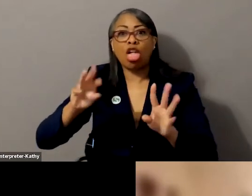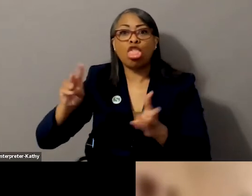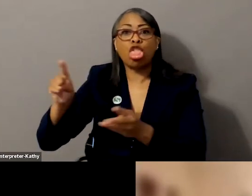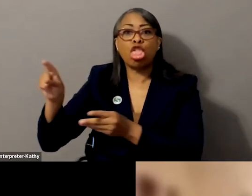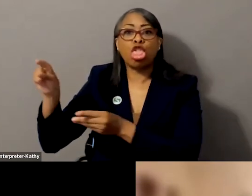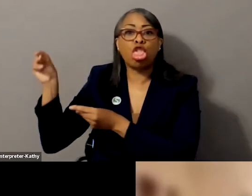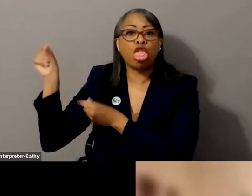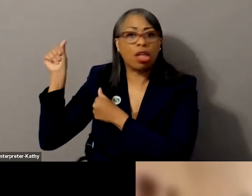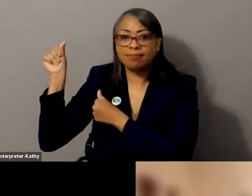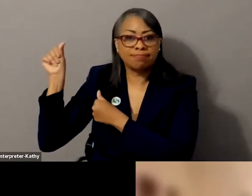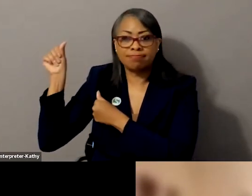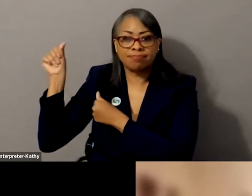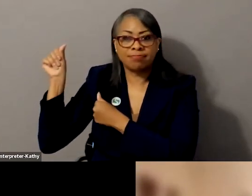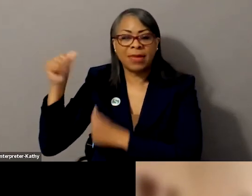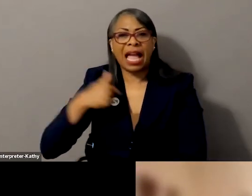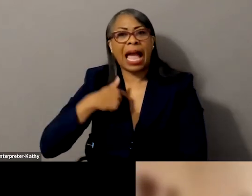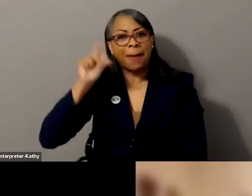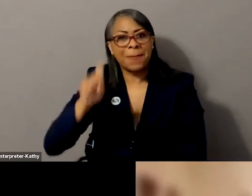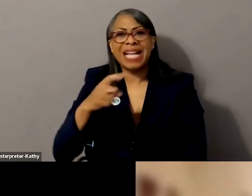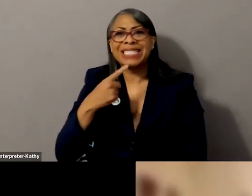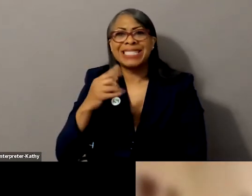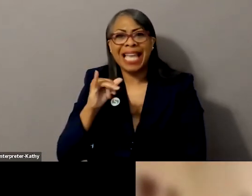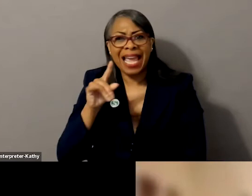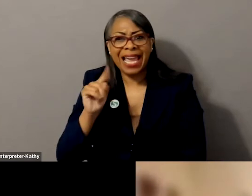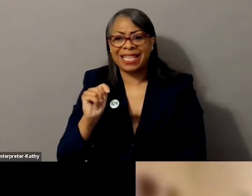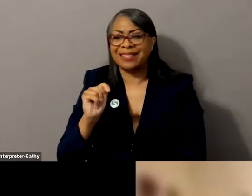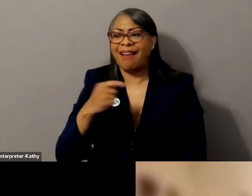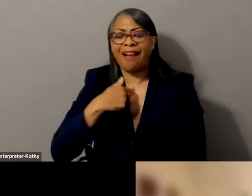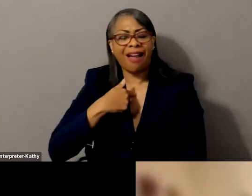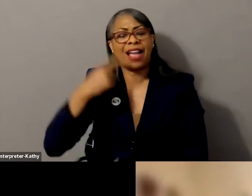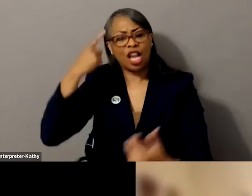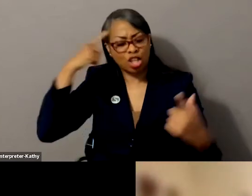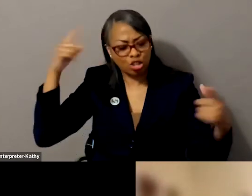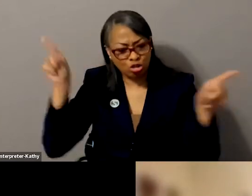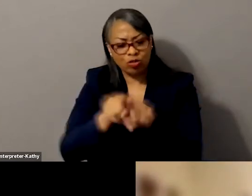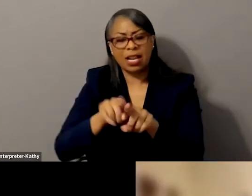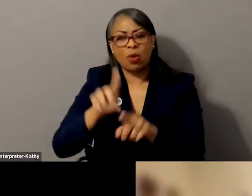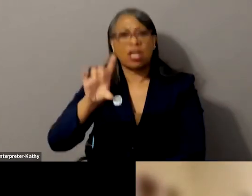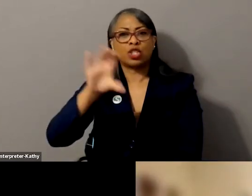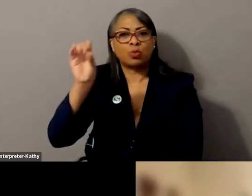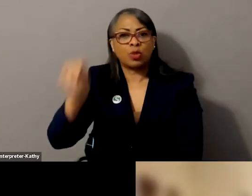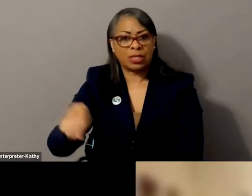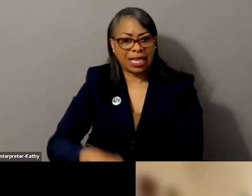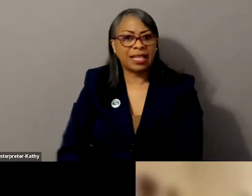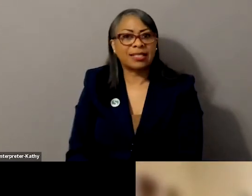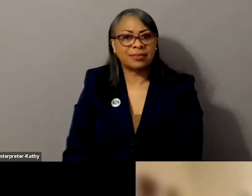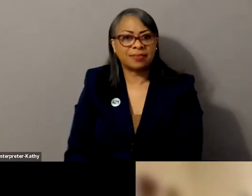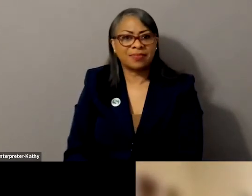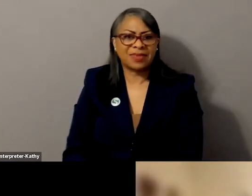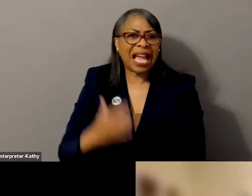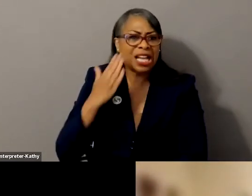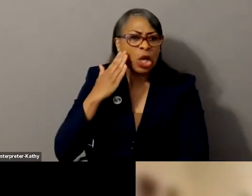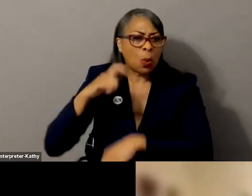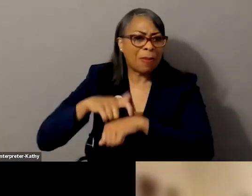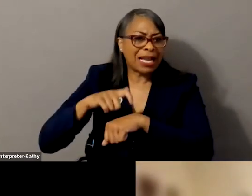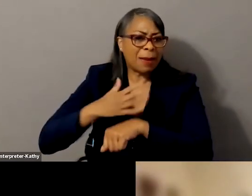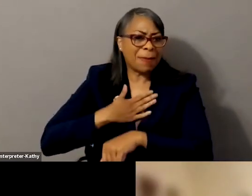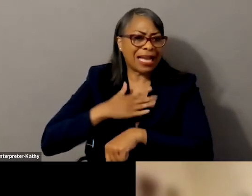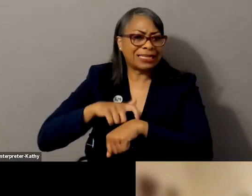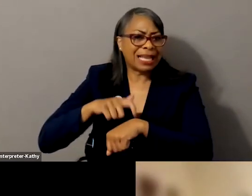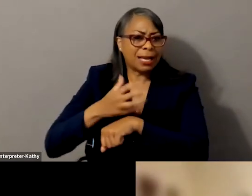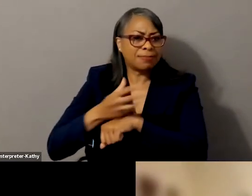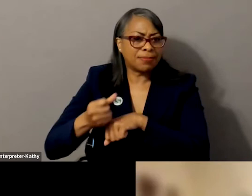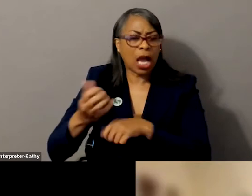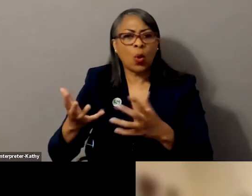And I have to say, I could not agree more. In the interest of time, I want to take a few